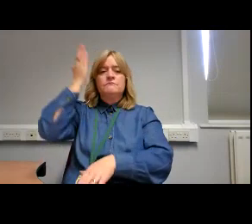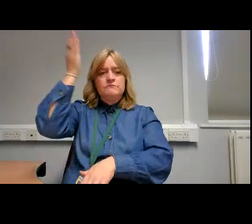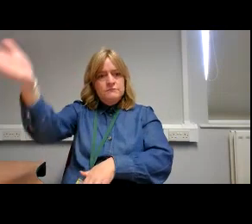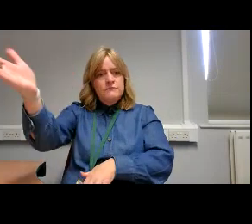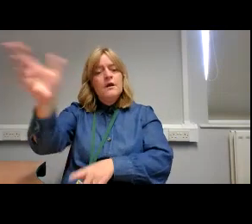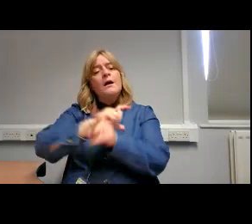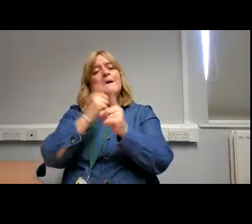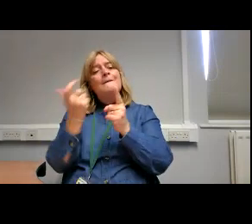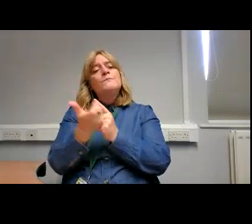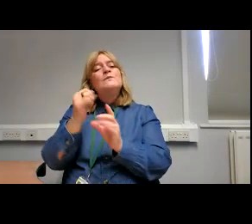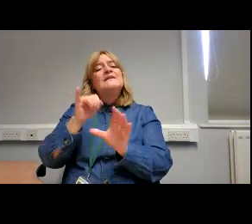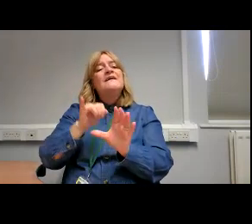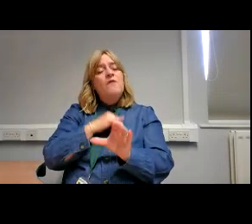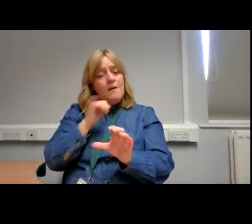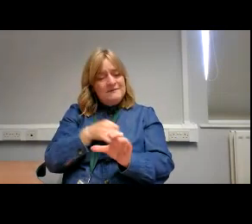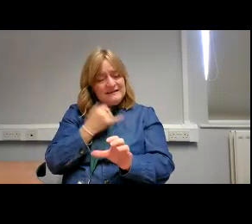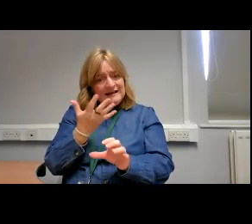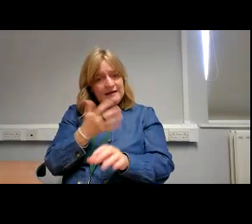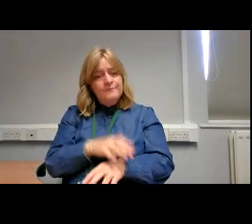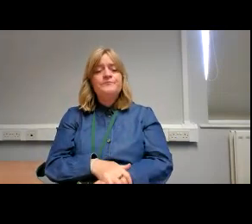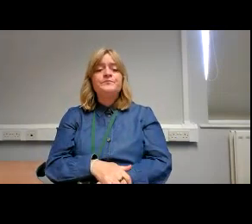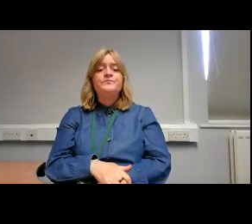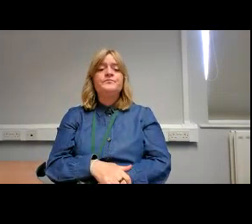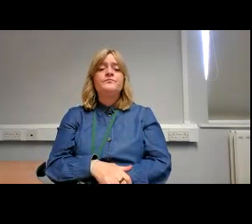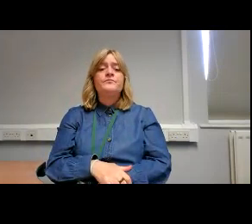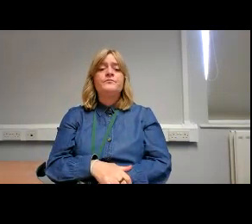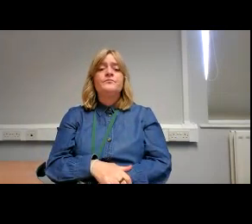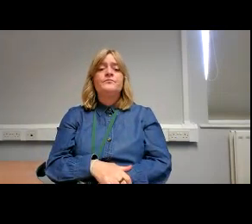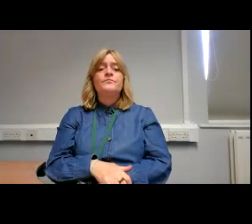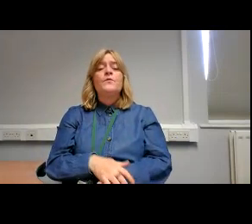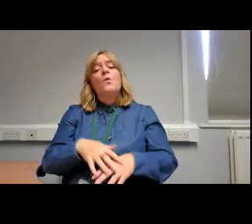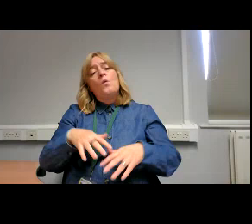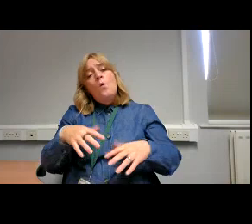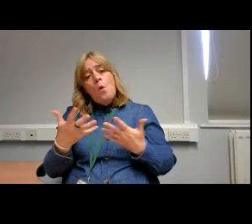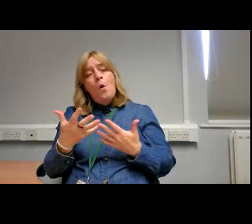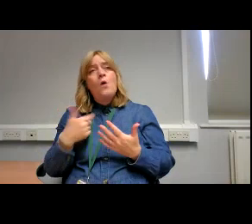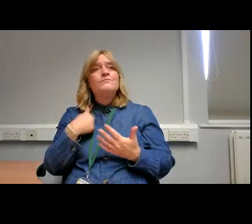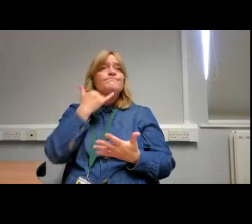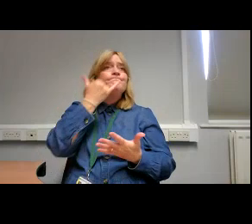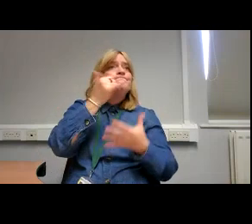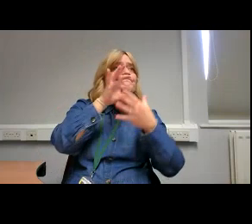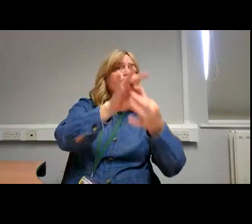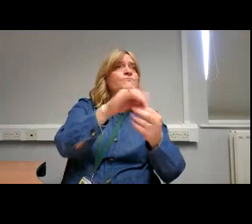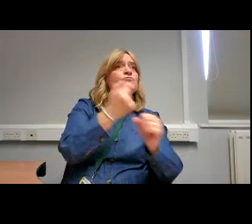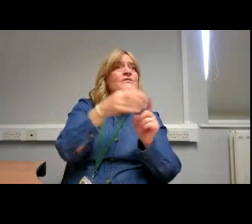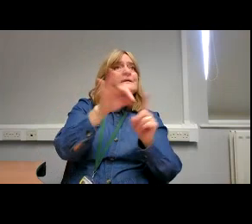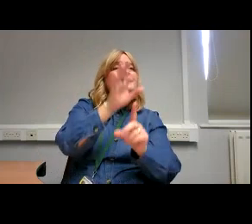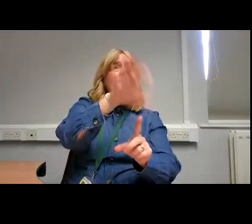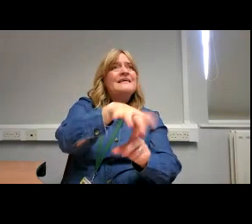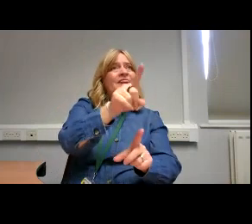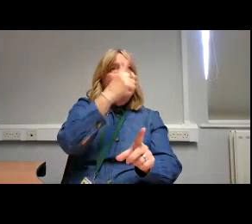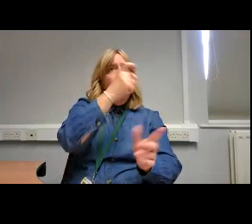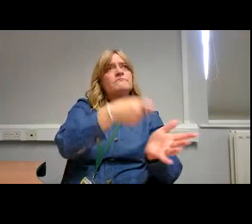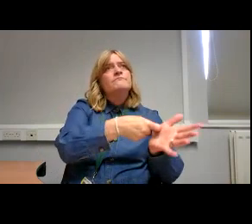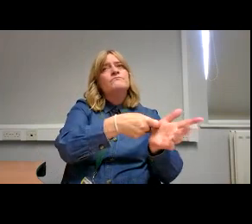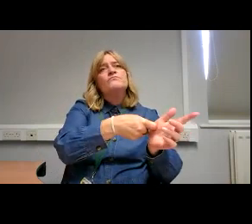in. Equally, your GP practice could triage you to a community pharmacy should